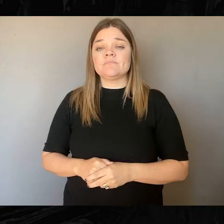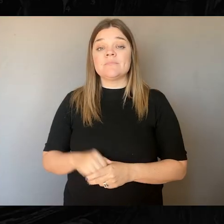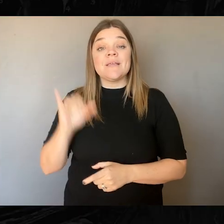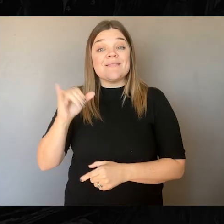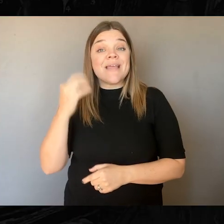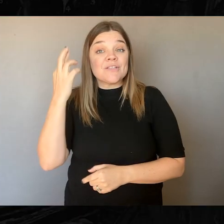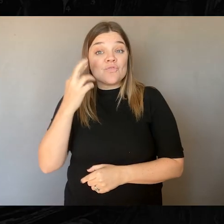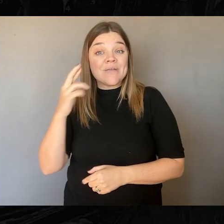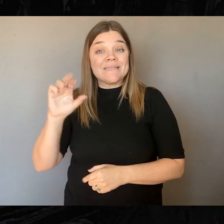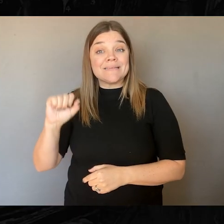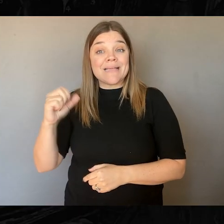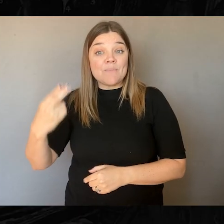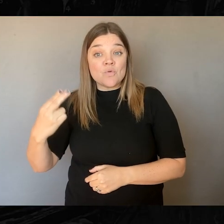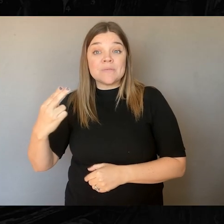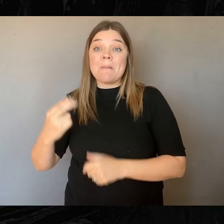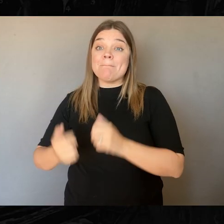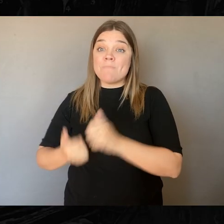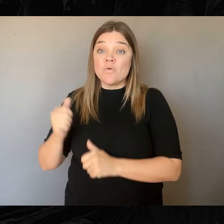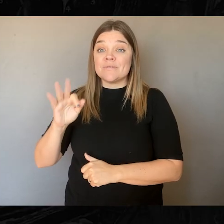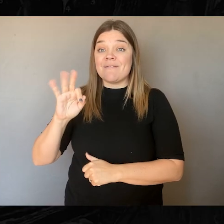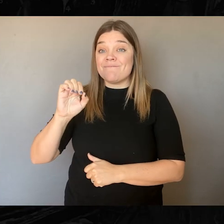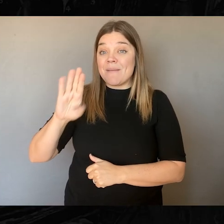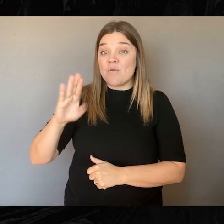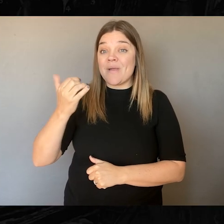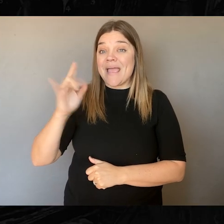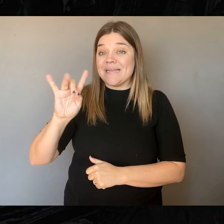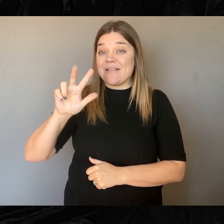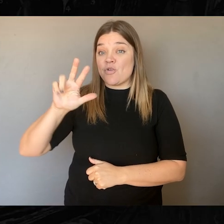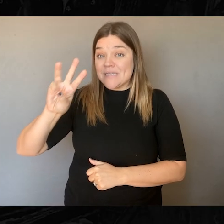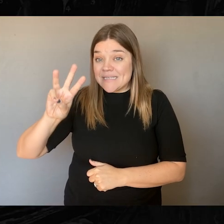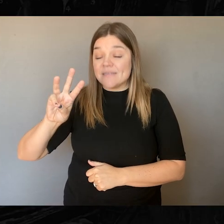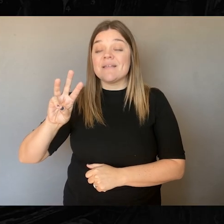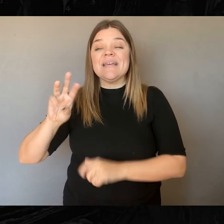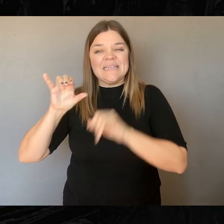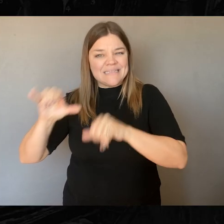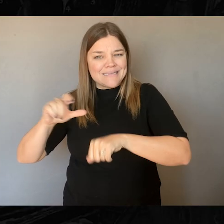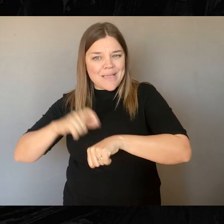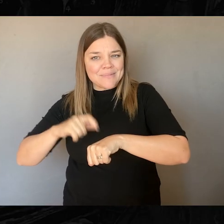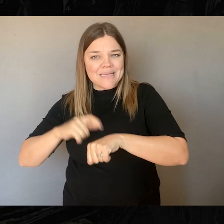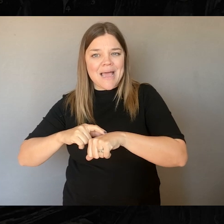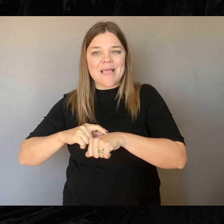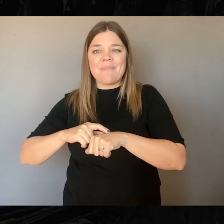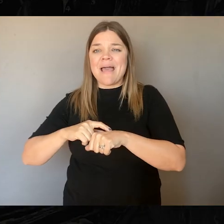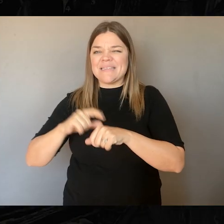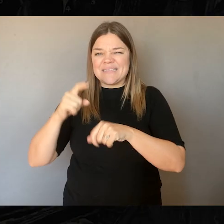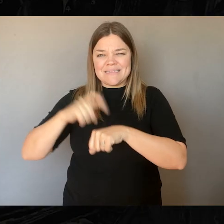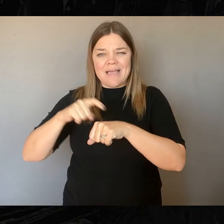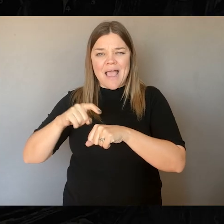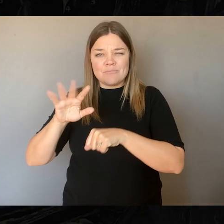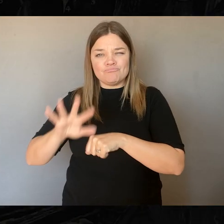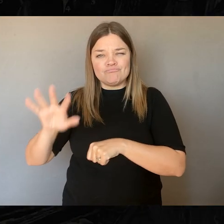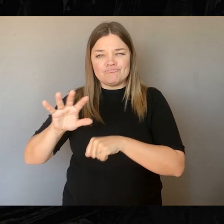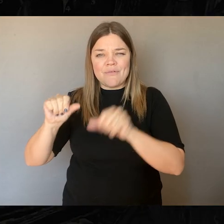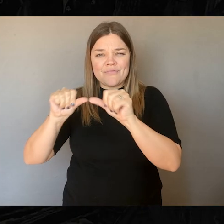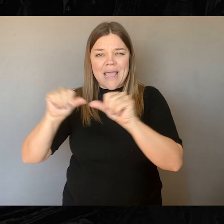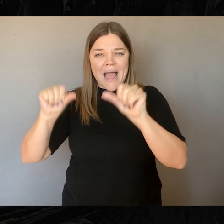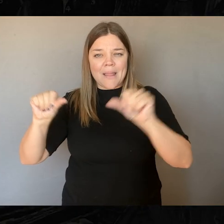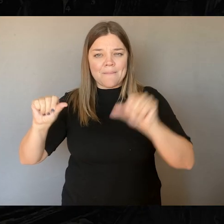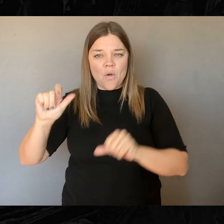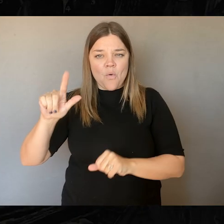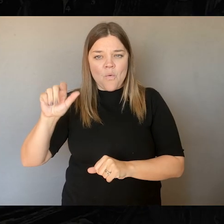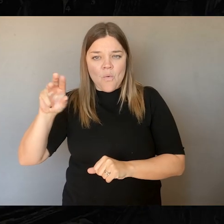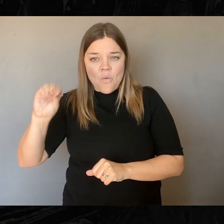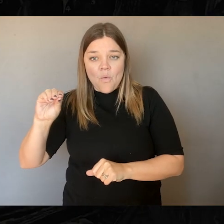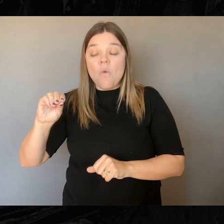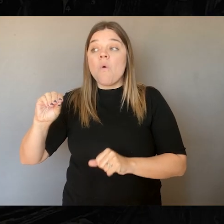Sam Houston spent much of February 1836, around the same time as the siege of the Alamo, negotiating a treaty with Chief